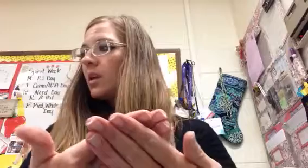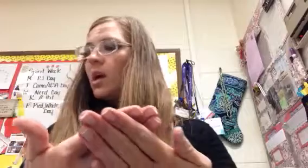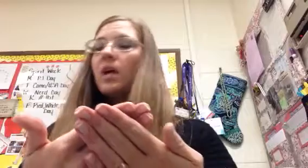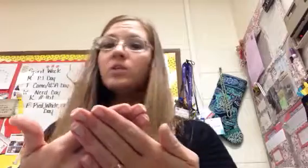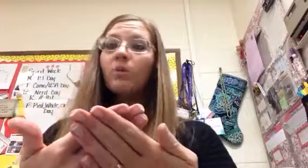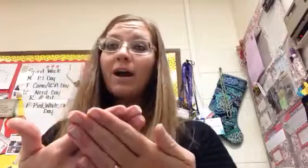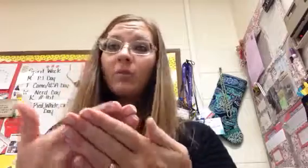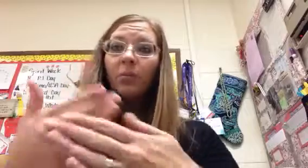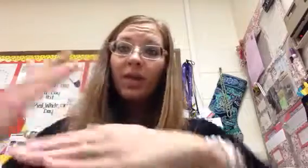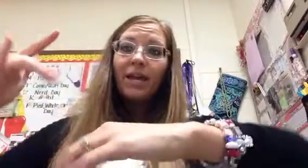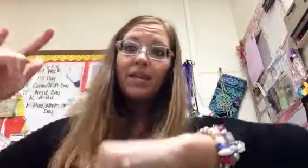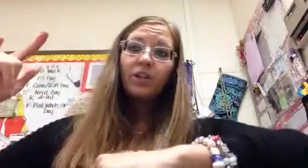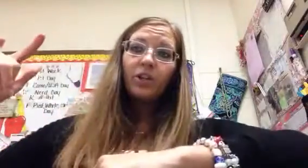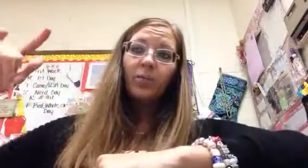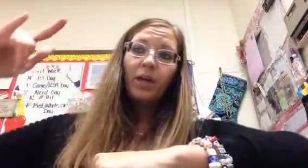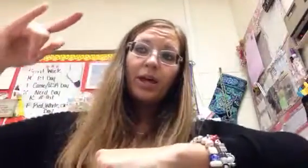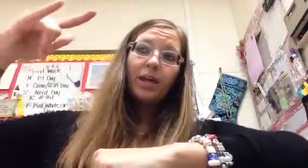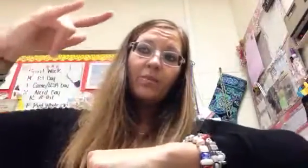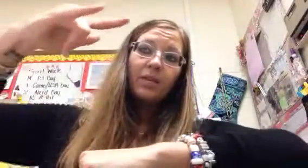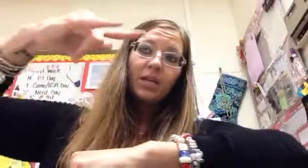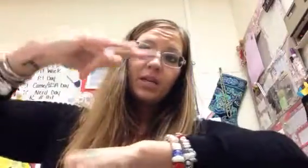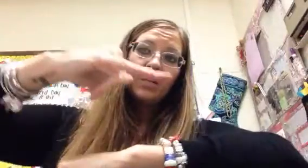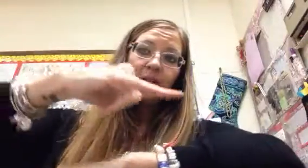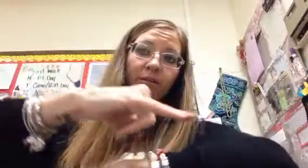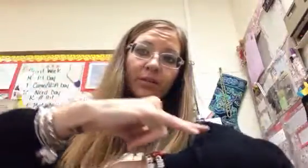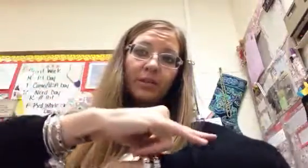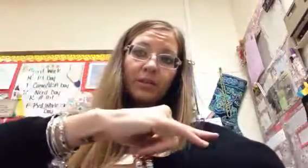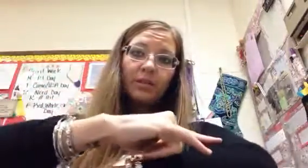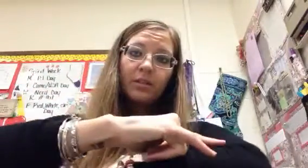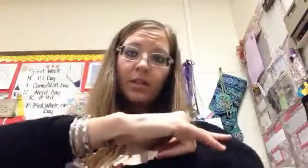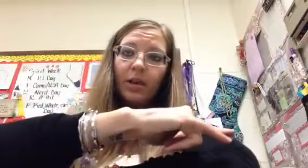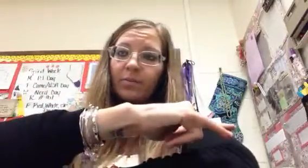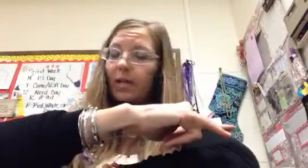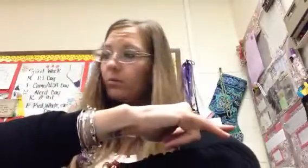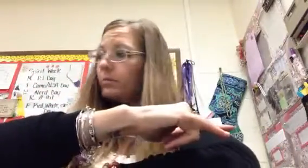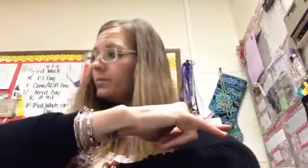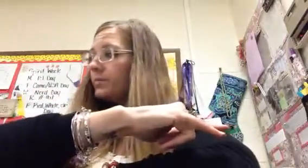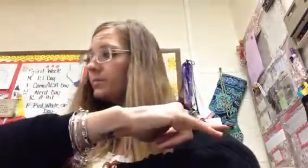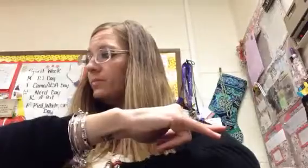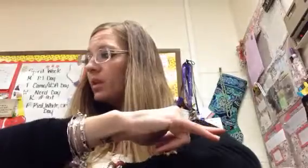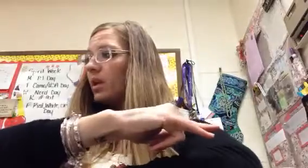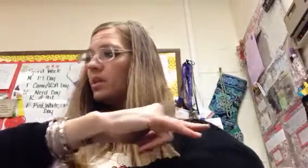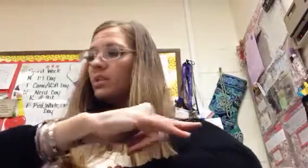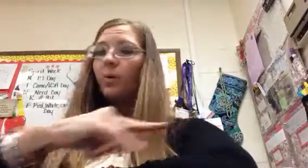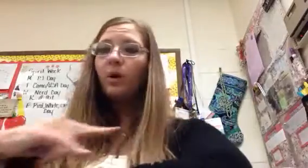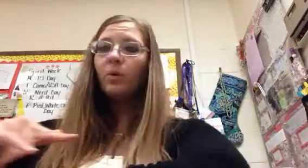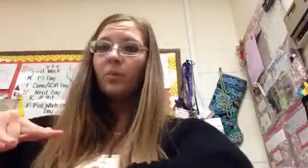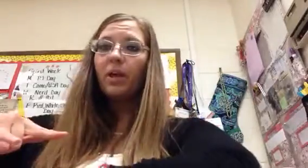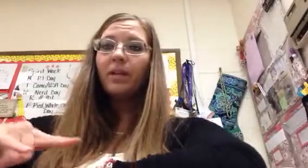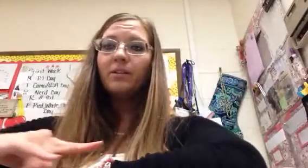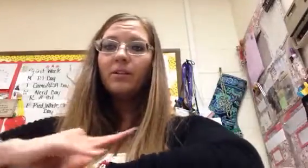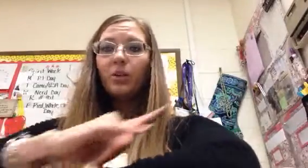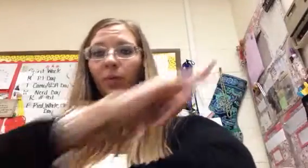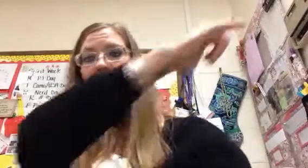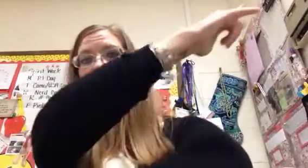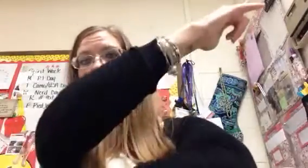To arrive on a plane, your plane comes in and comes down. To depart on a plane, your plane takes